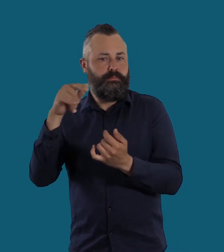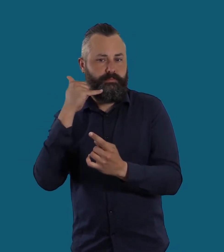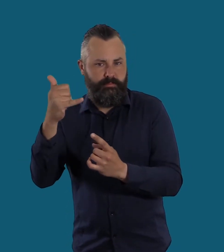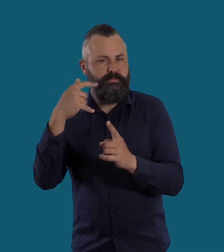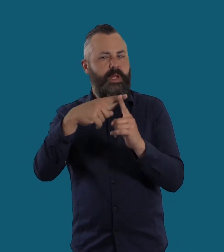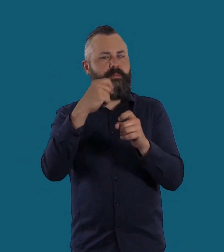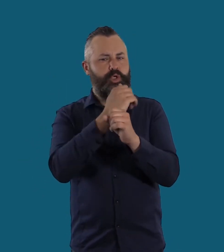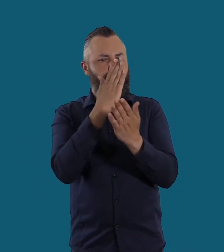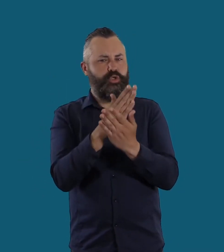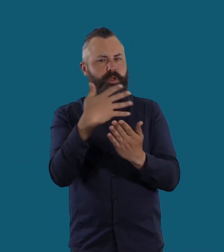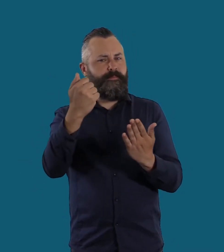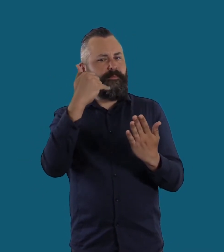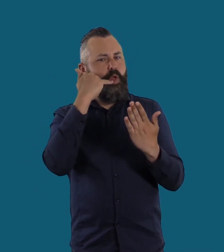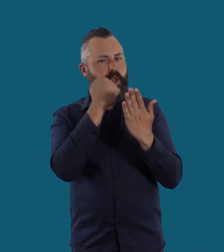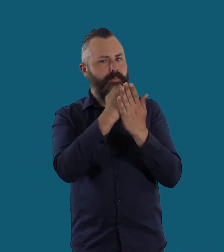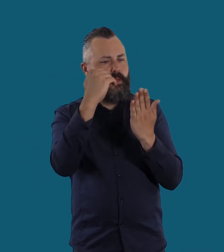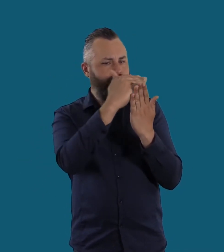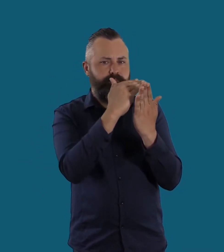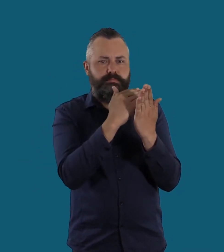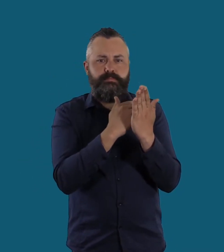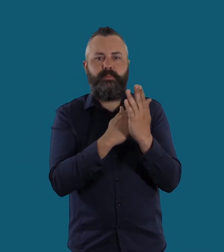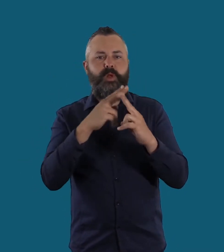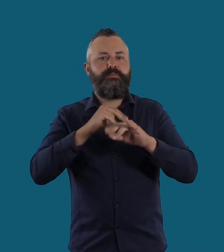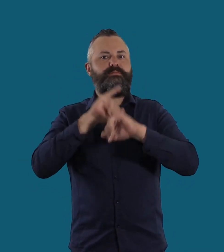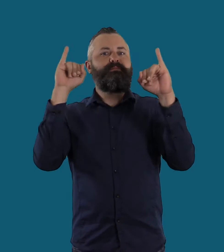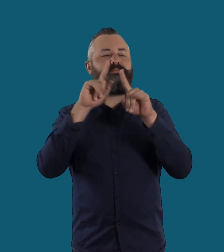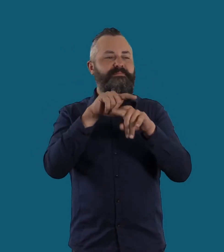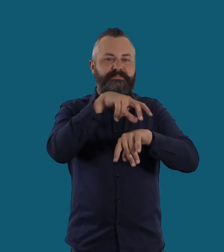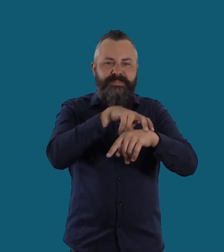Keep local emergency numbers handy, in your wallet or phone.